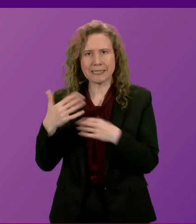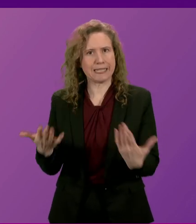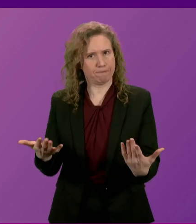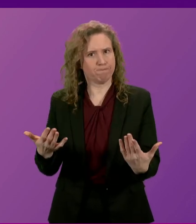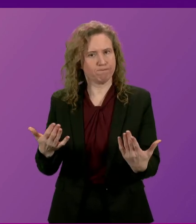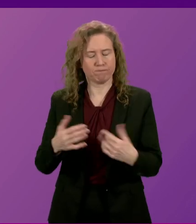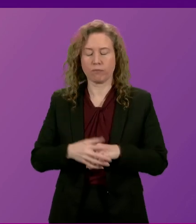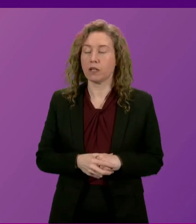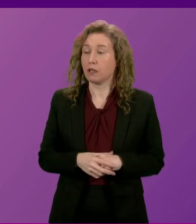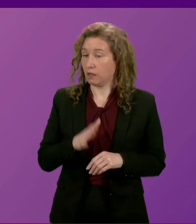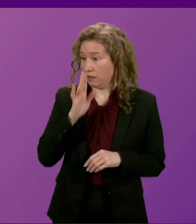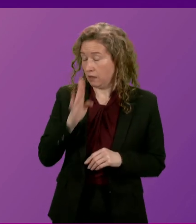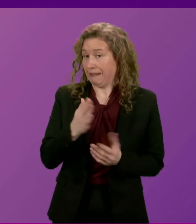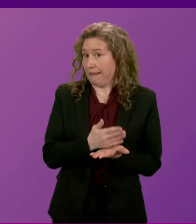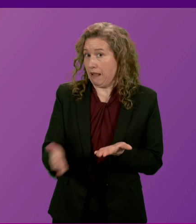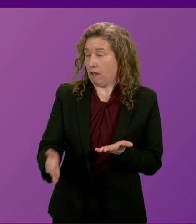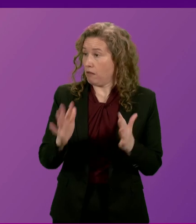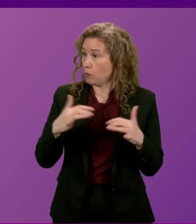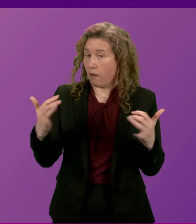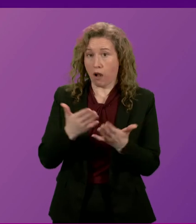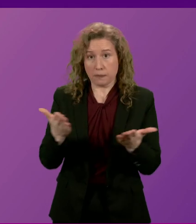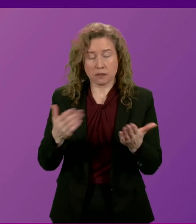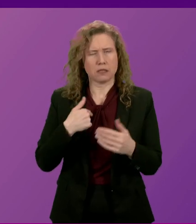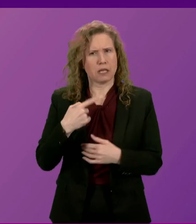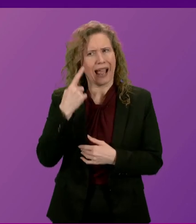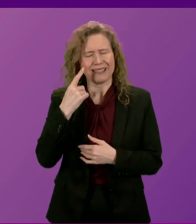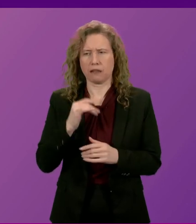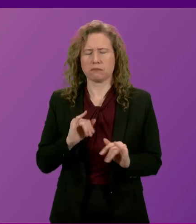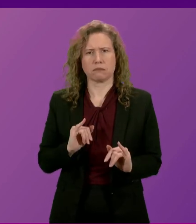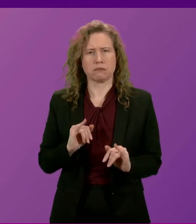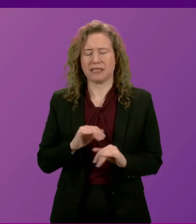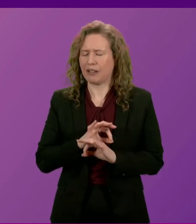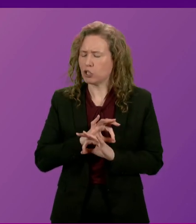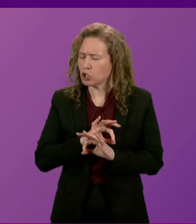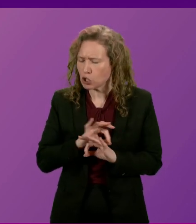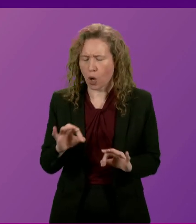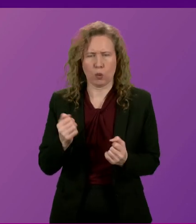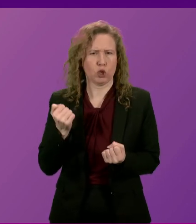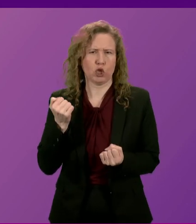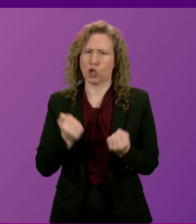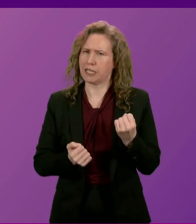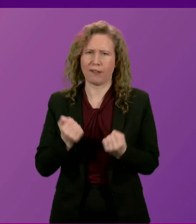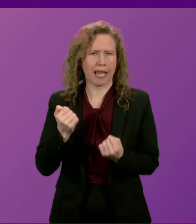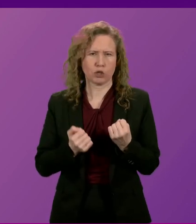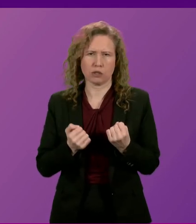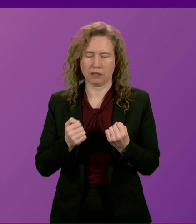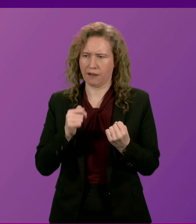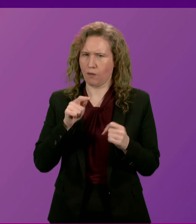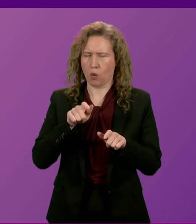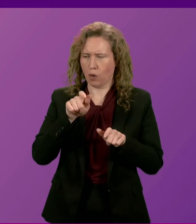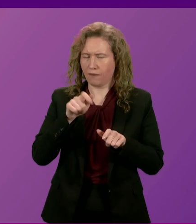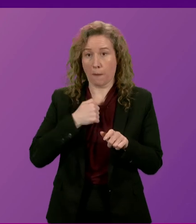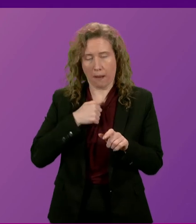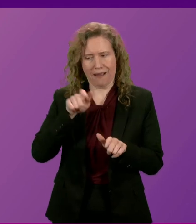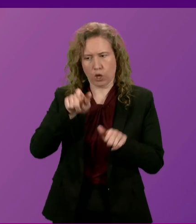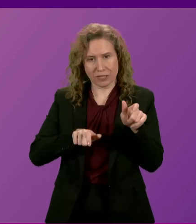this. And let me be absolutely clear with Parliament, I think there is absolutely no justification for the constituents, or for